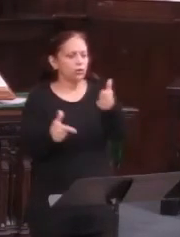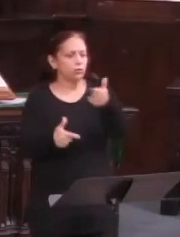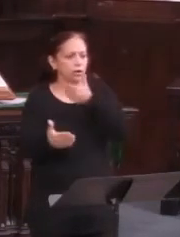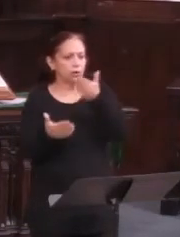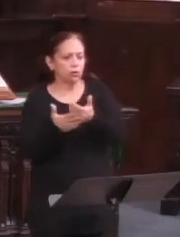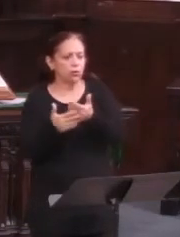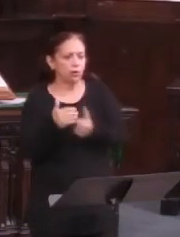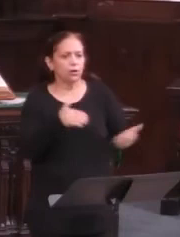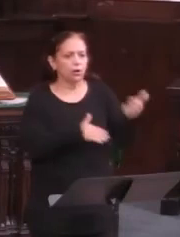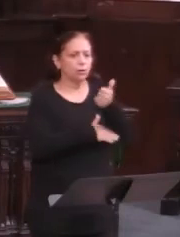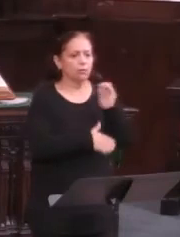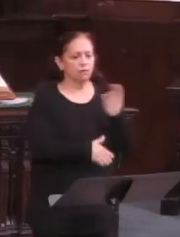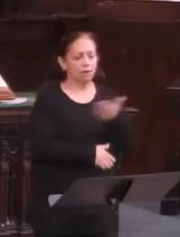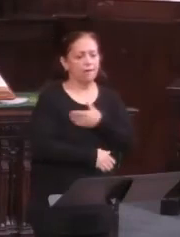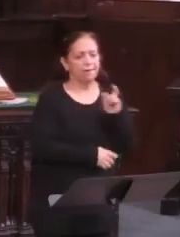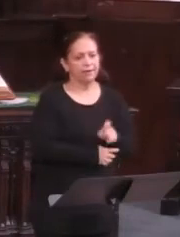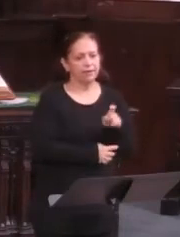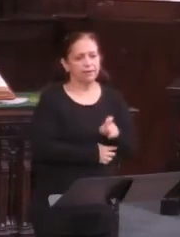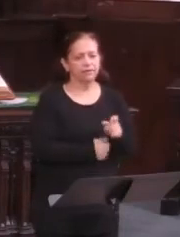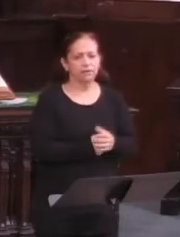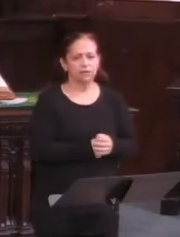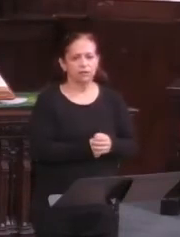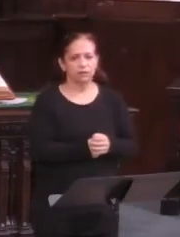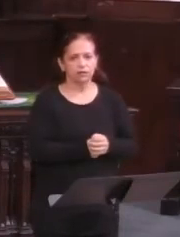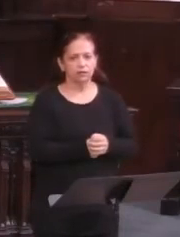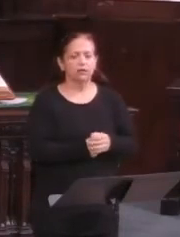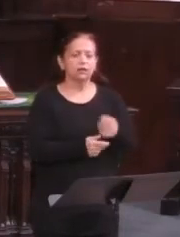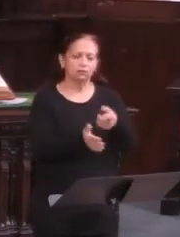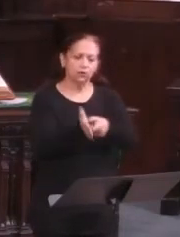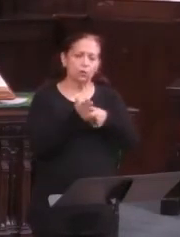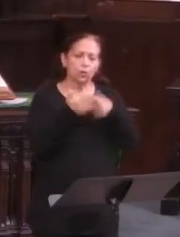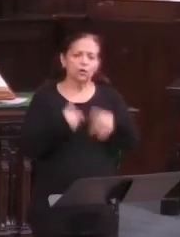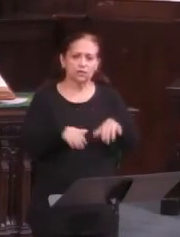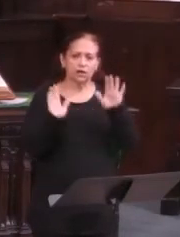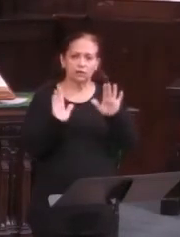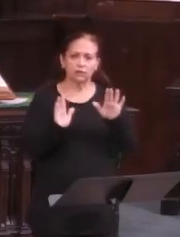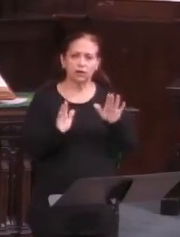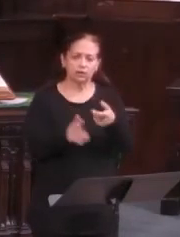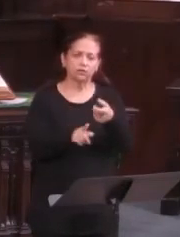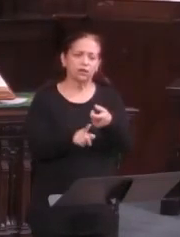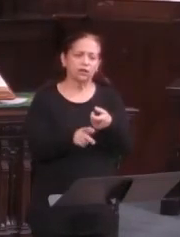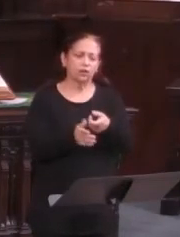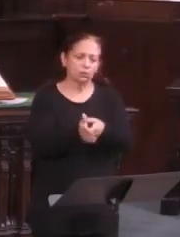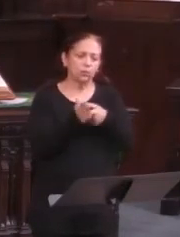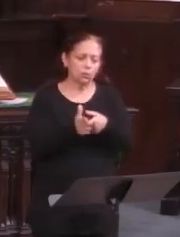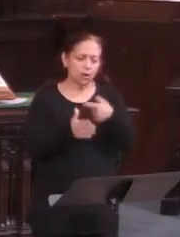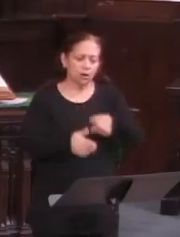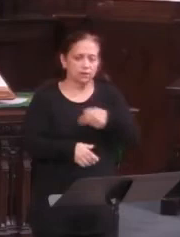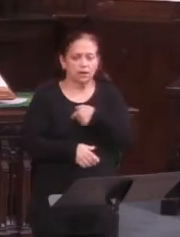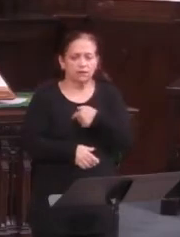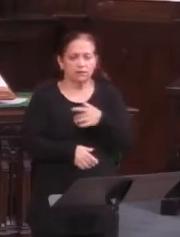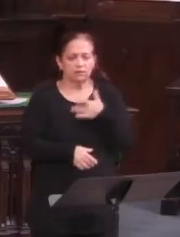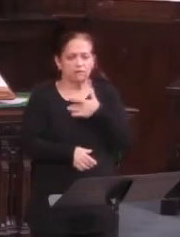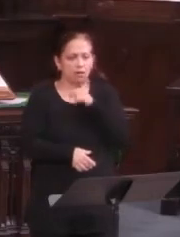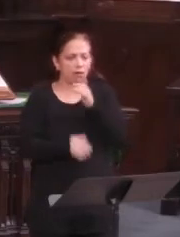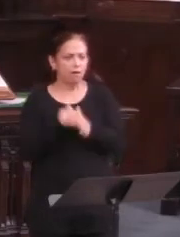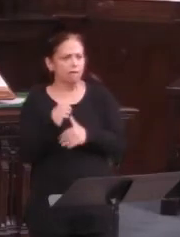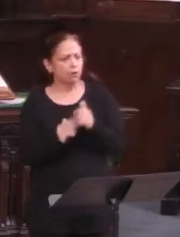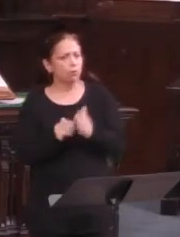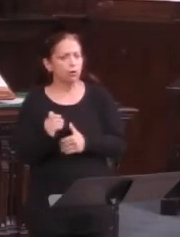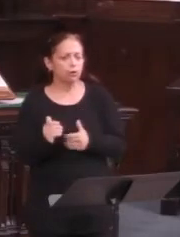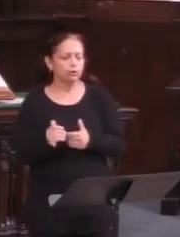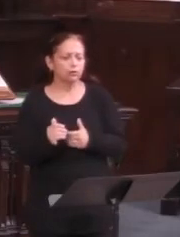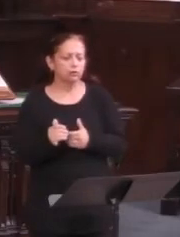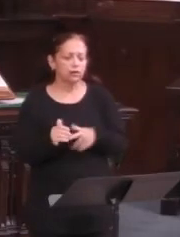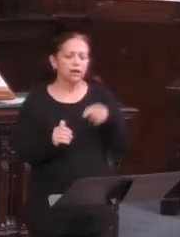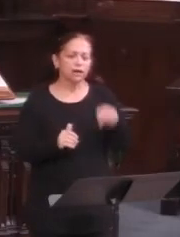own immediate needs. It requires sacrifice. It requires us to be uncomfortable.